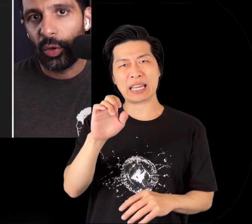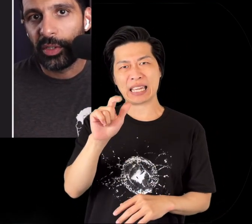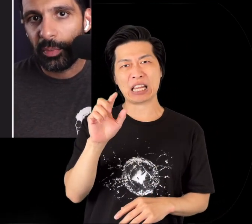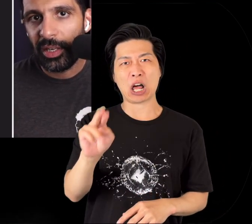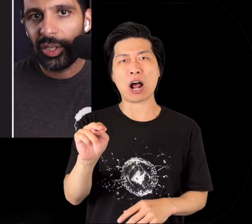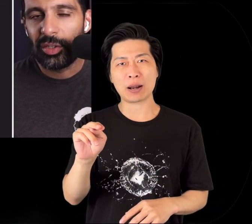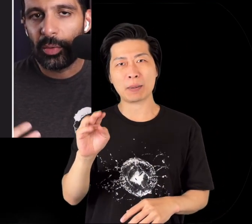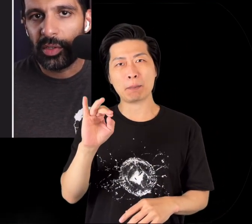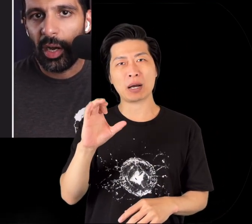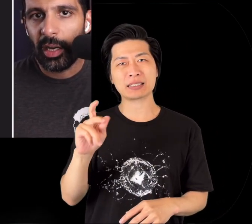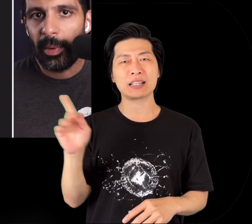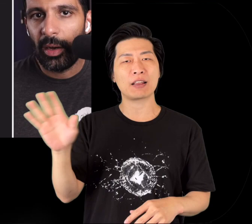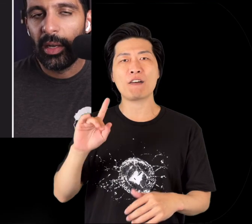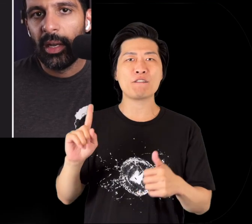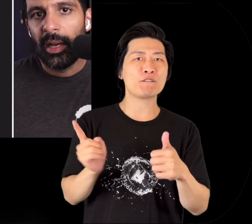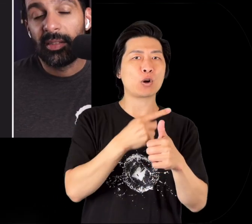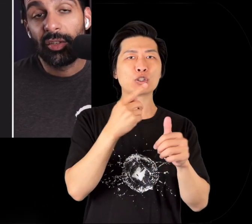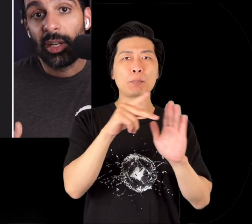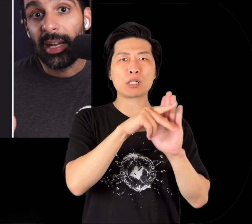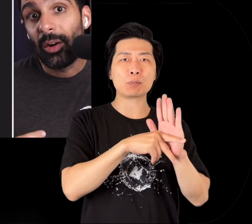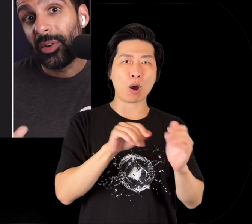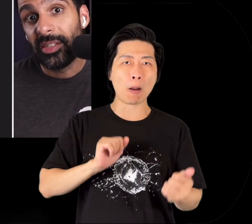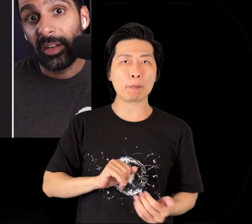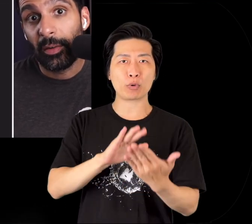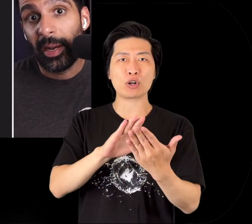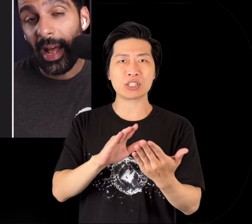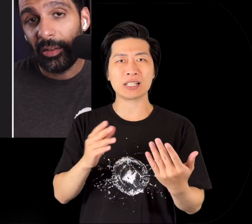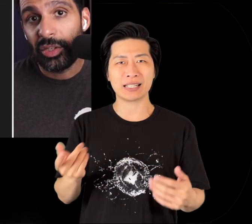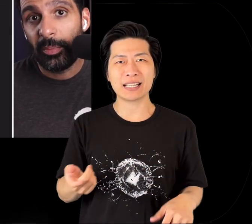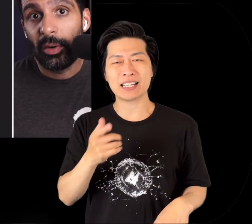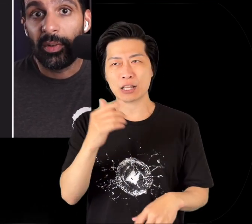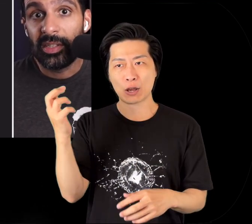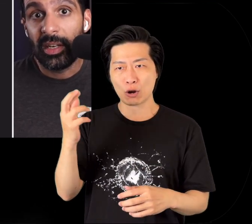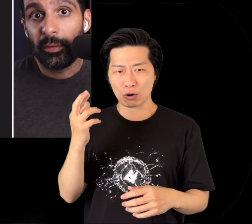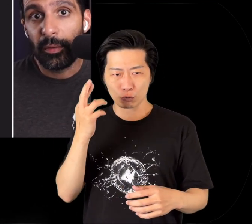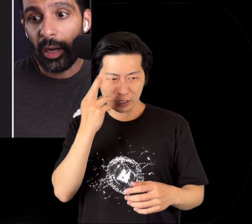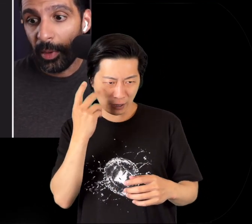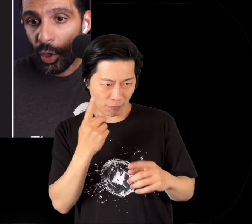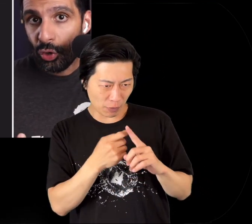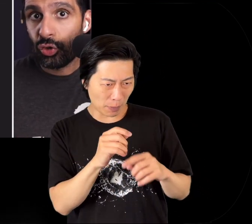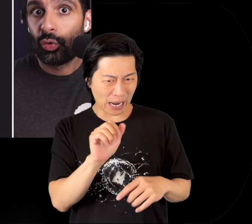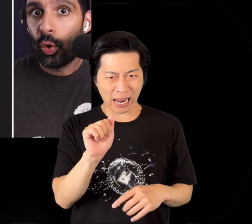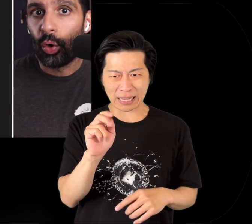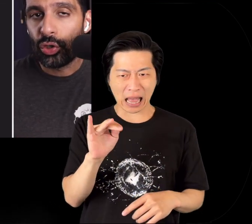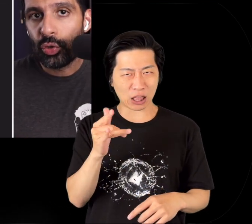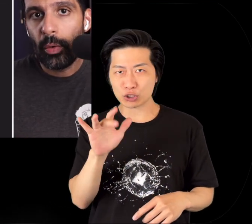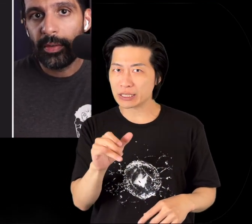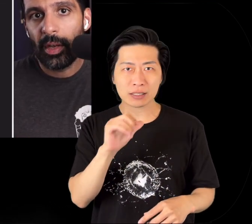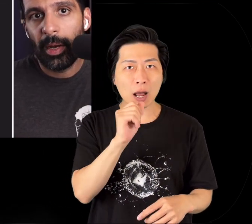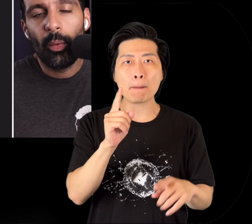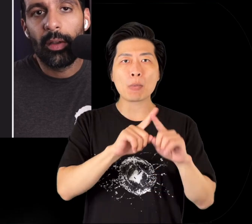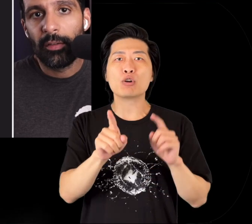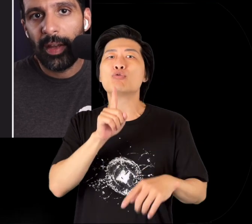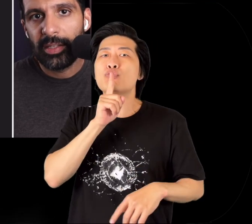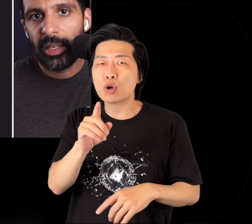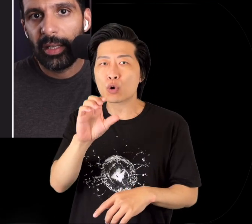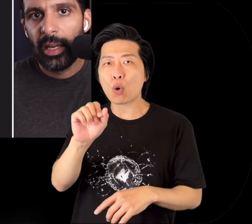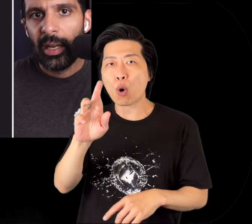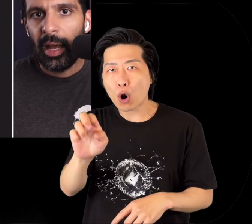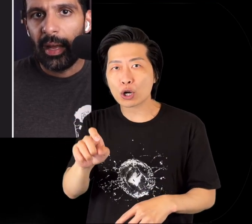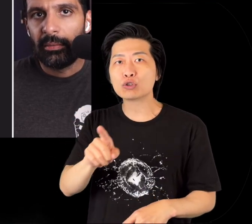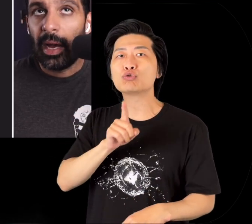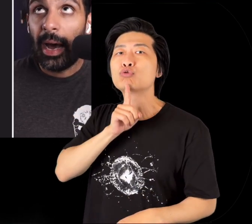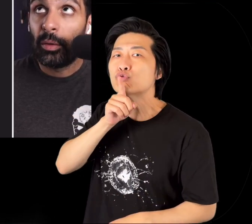that he's always preaching, he's always talking about, essentially not reasoning from analogy, but reasoning from core truths about what you're